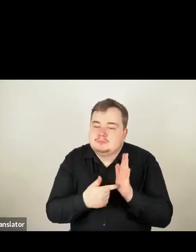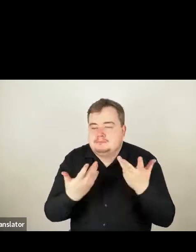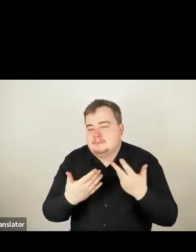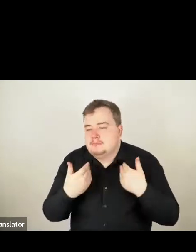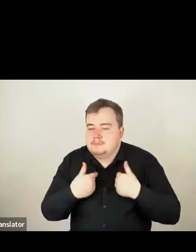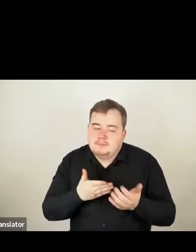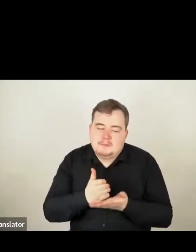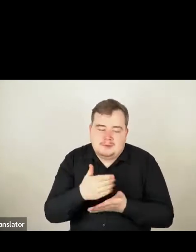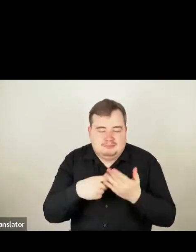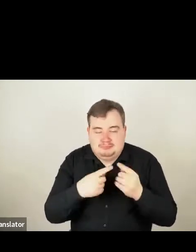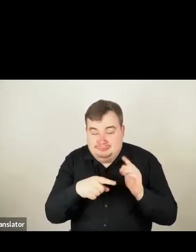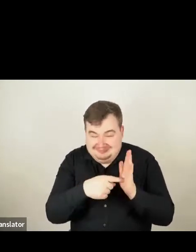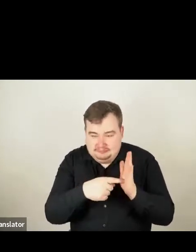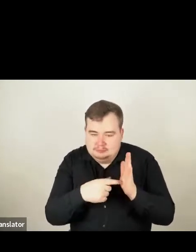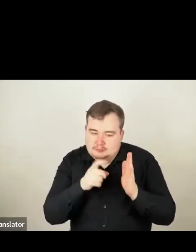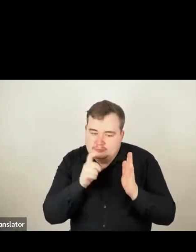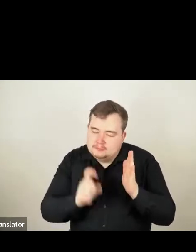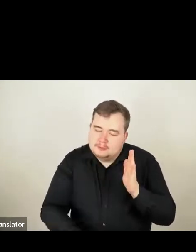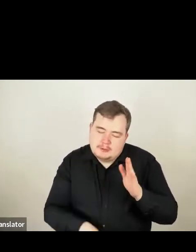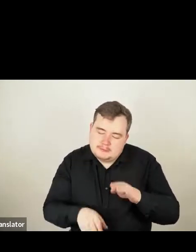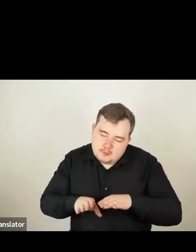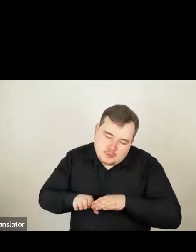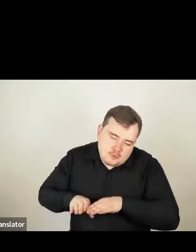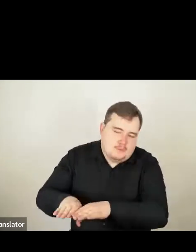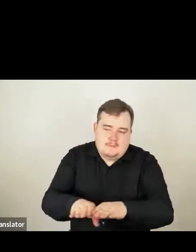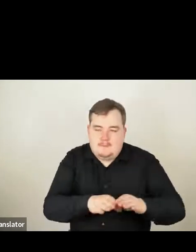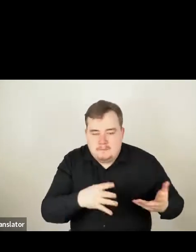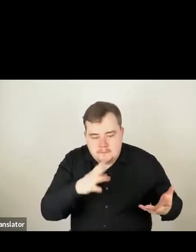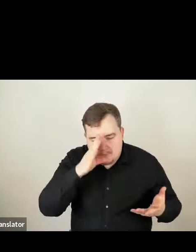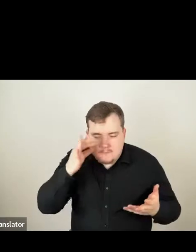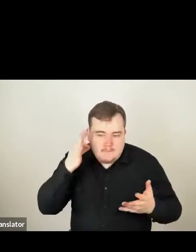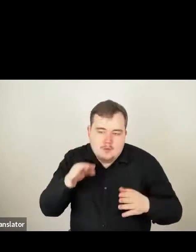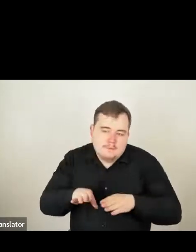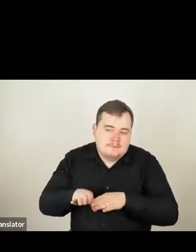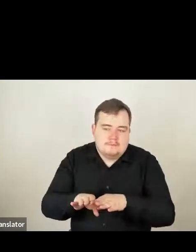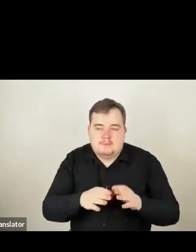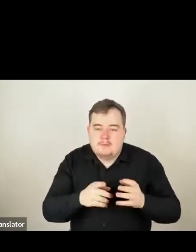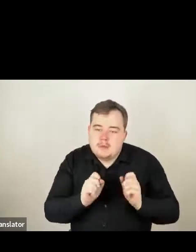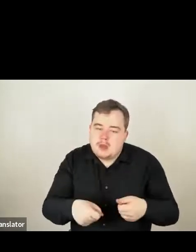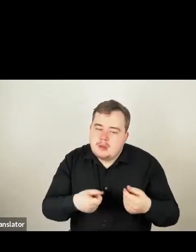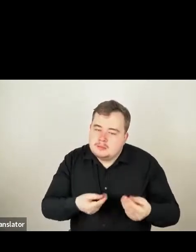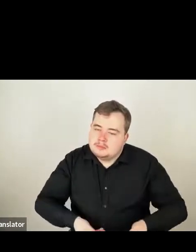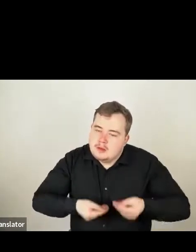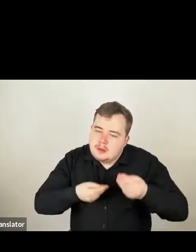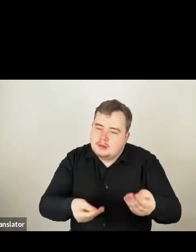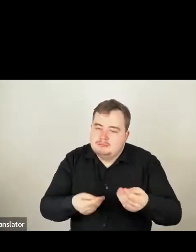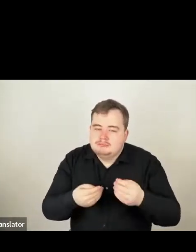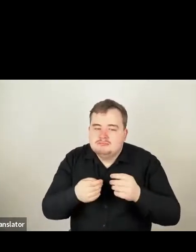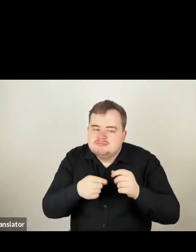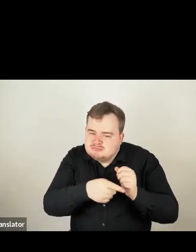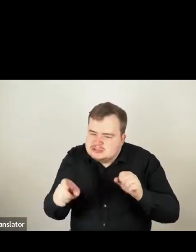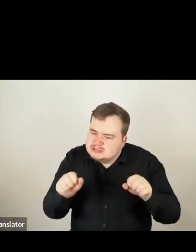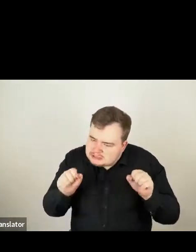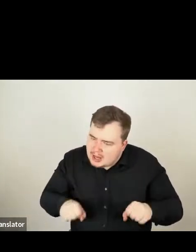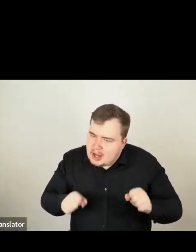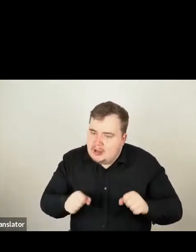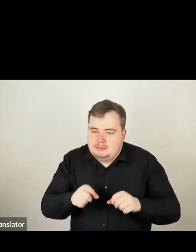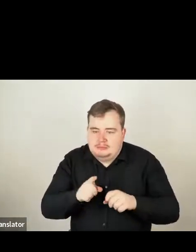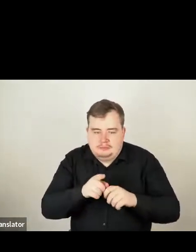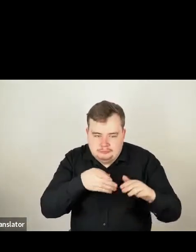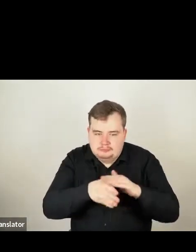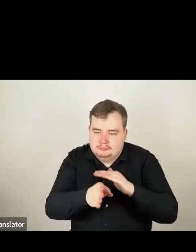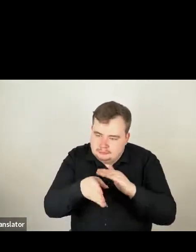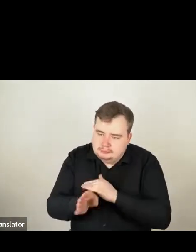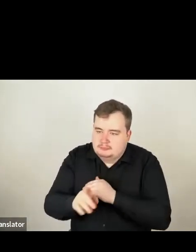enable women and men to have equal chances in these processes. We, having in